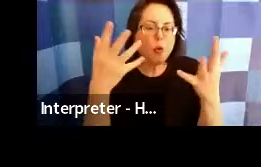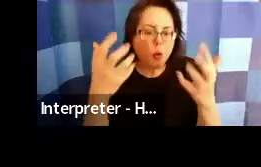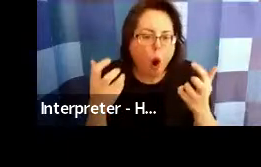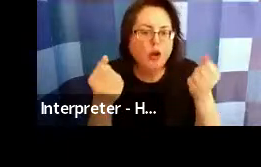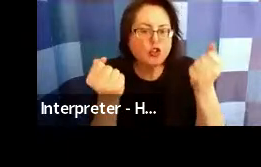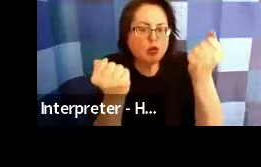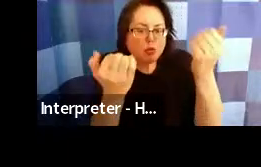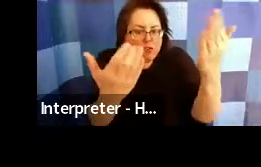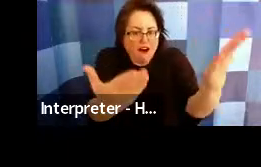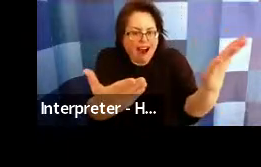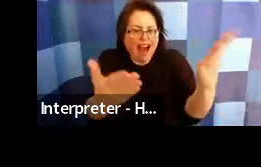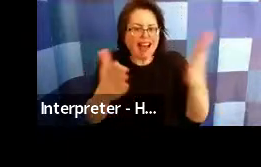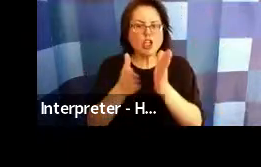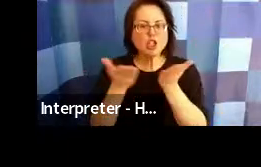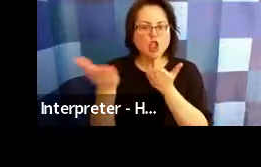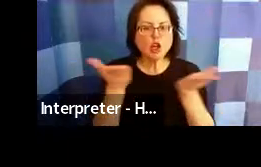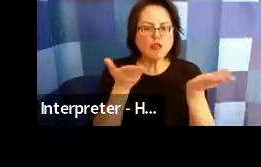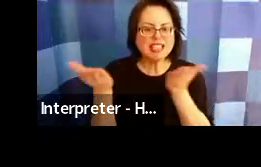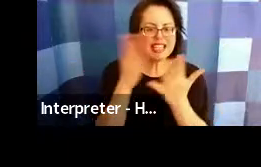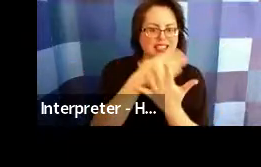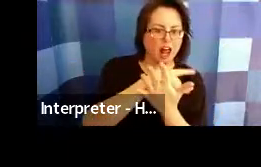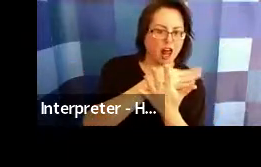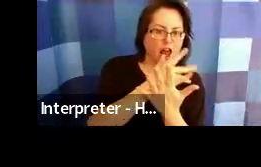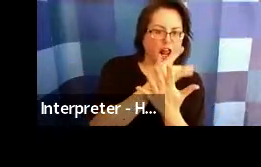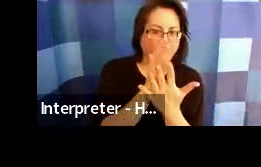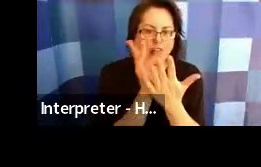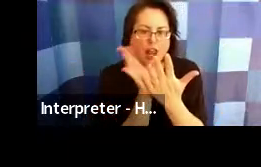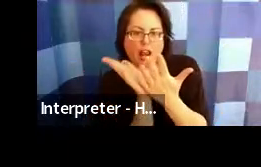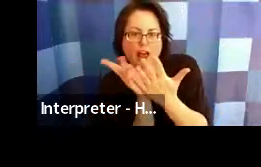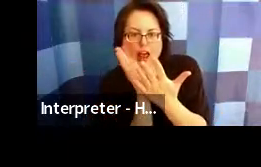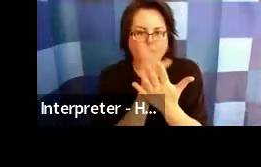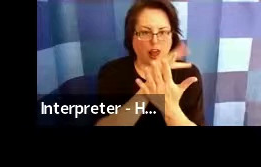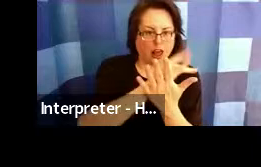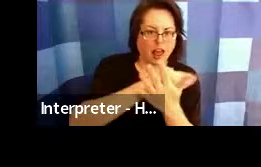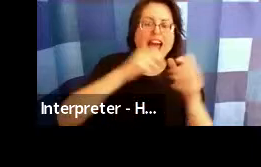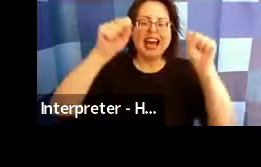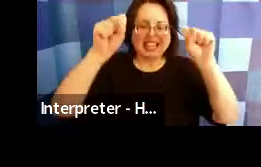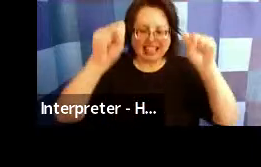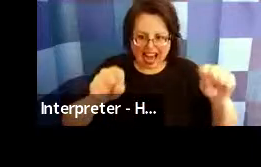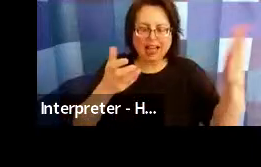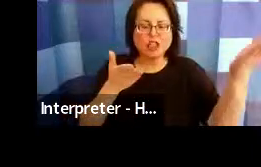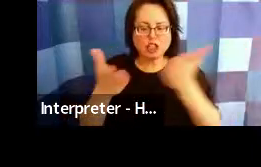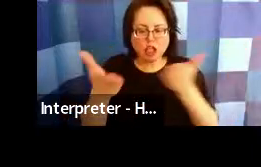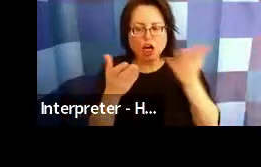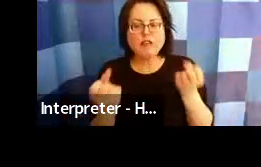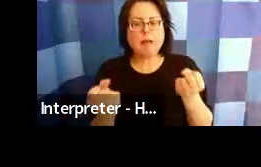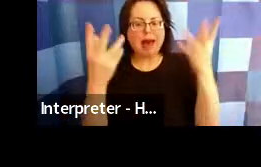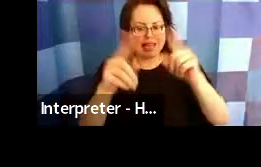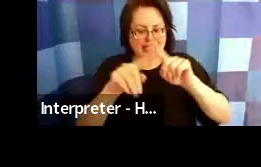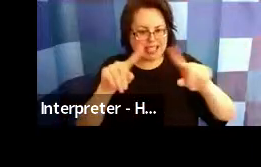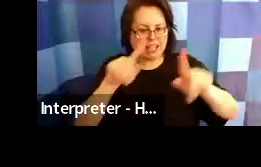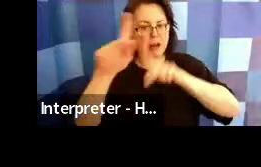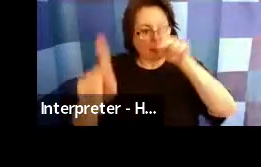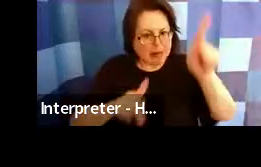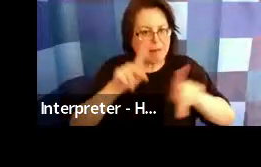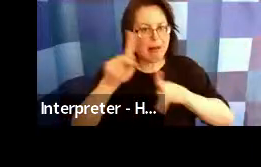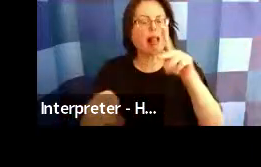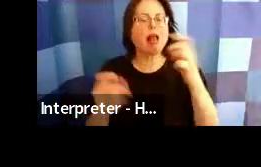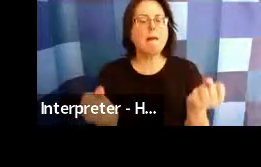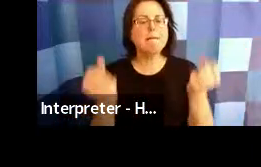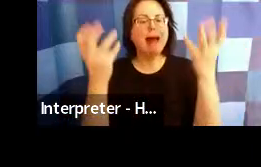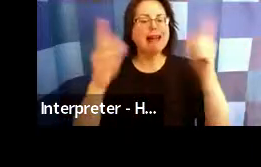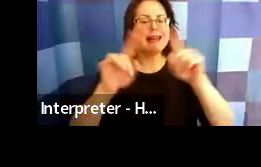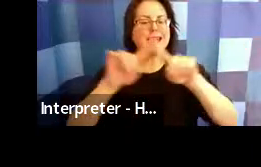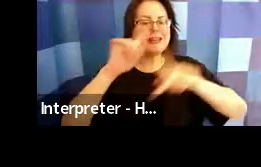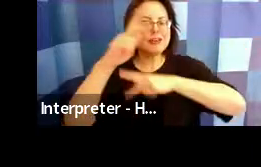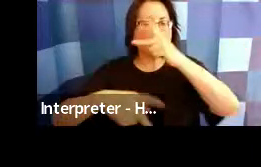different services can serve different people and different needs and different trip types. So that's the real philosophy behind not